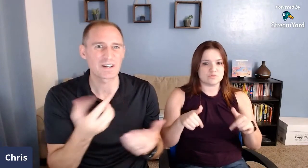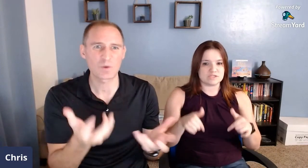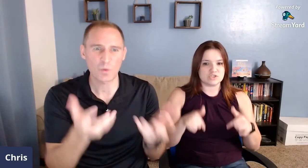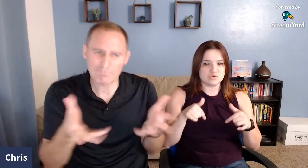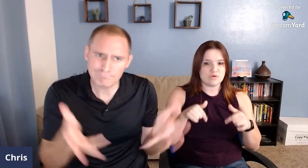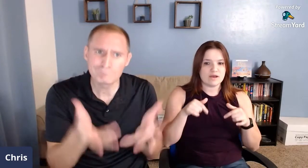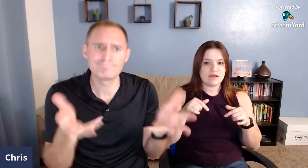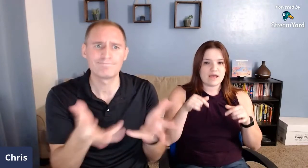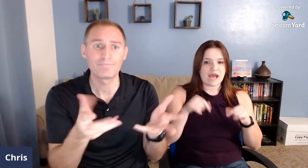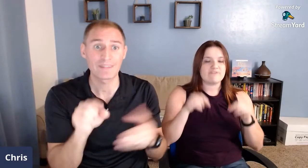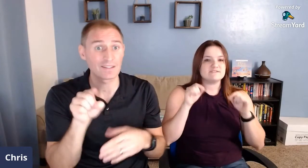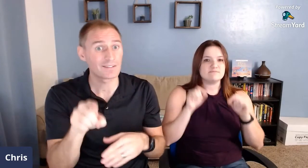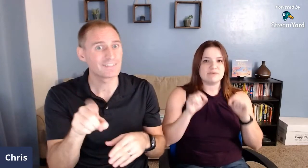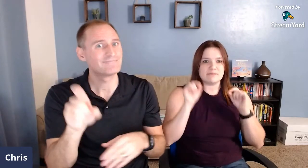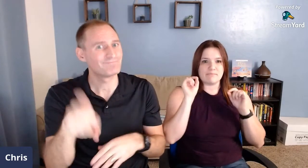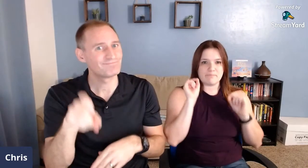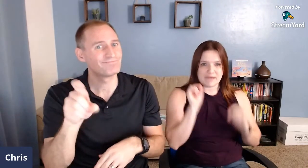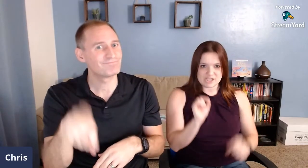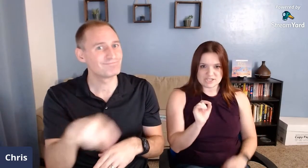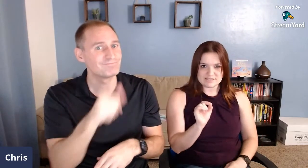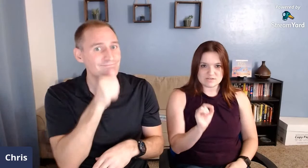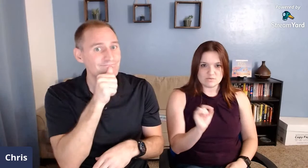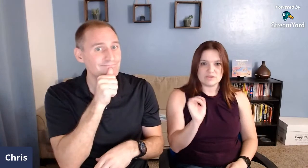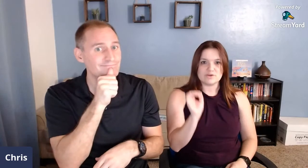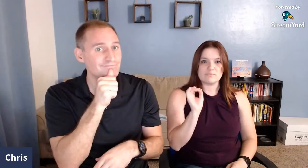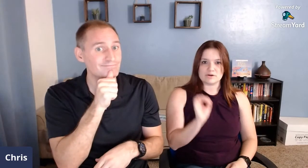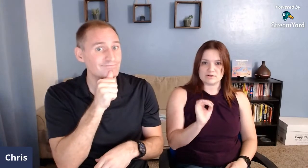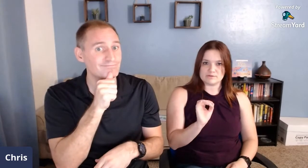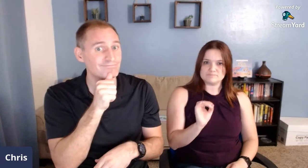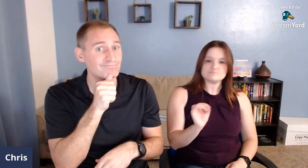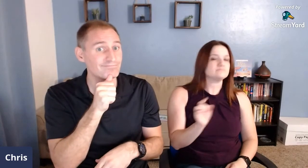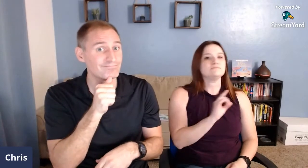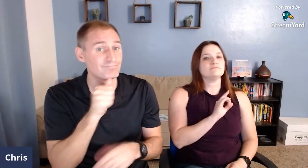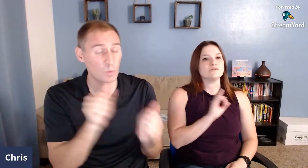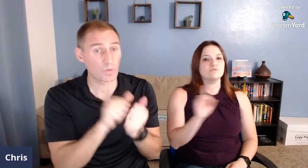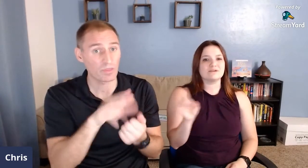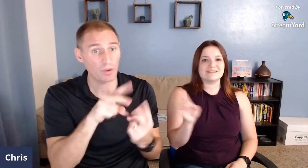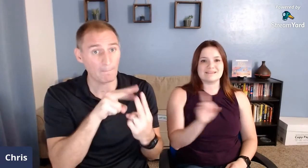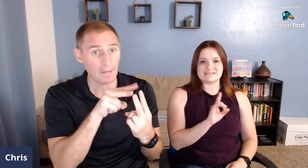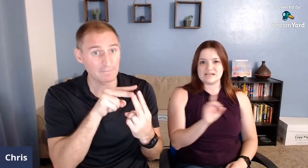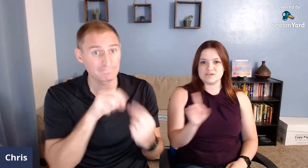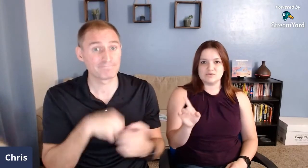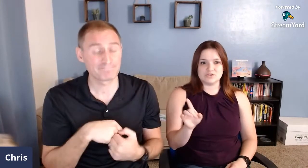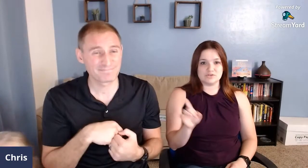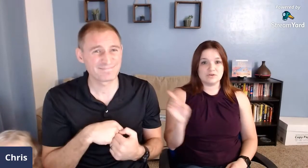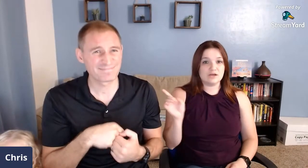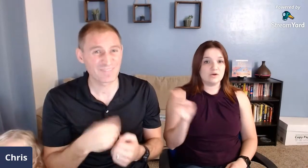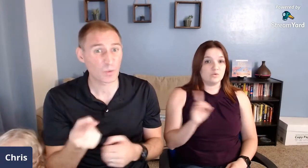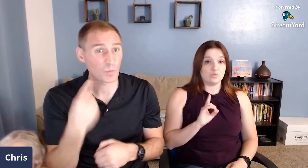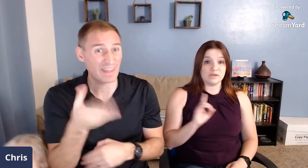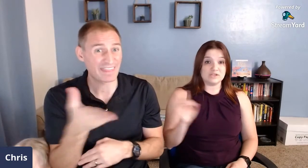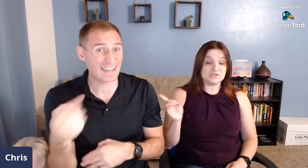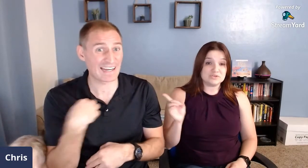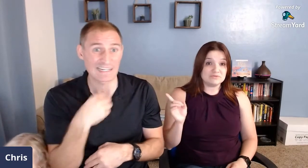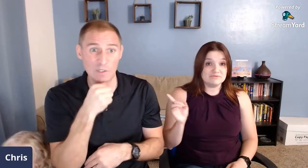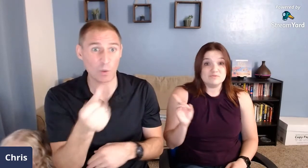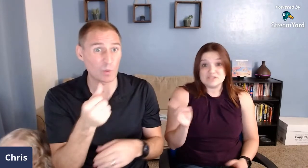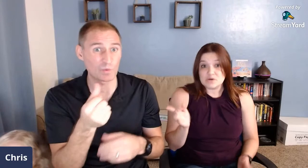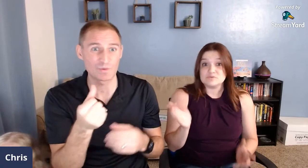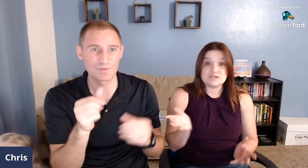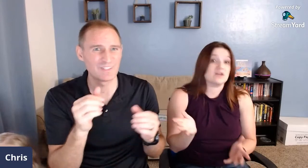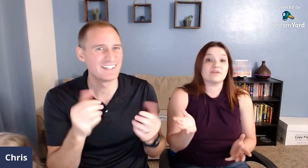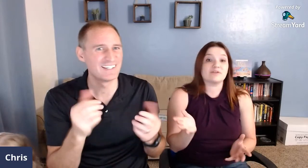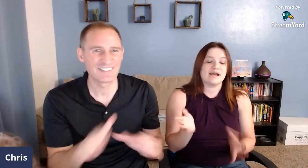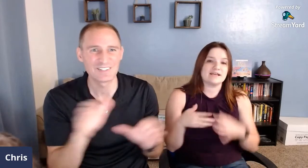these groups is you have to be patient with your partner. One of the things I don't do,